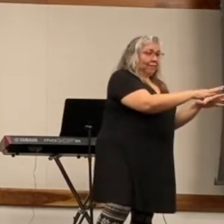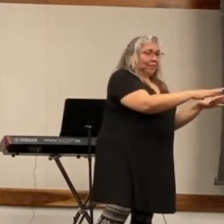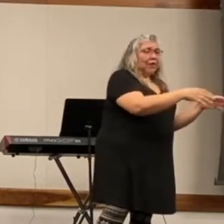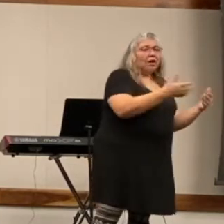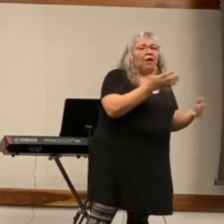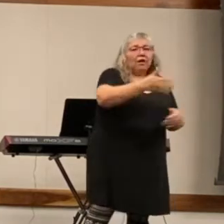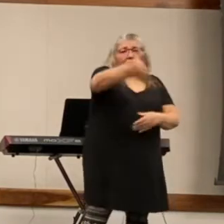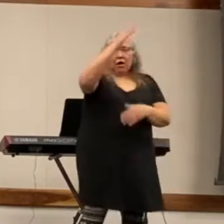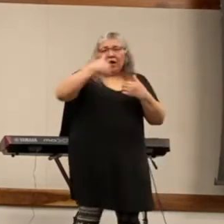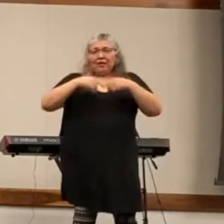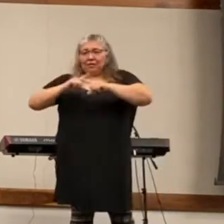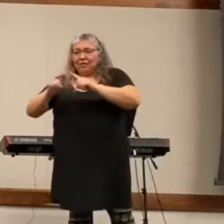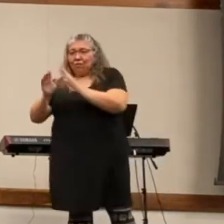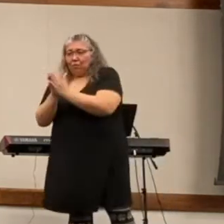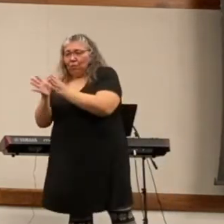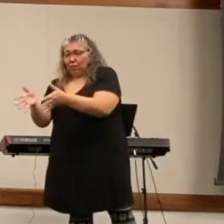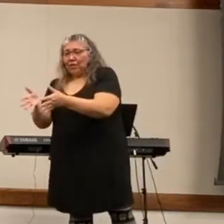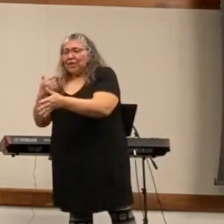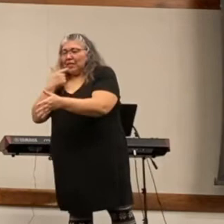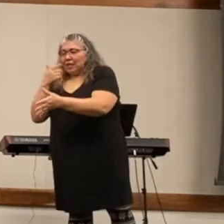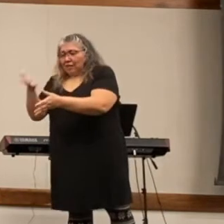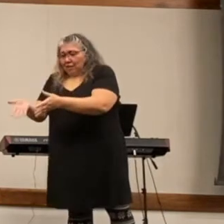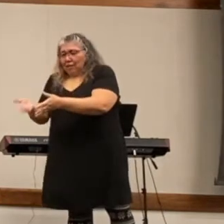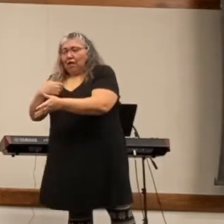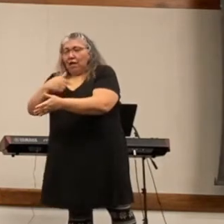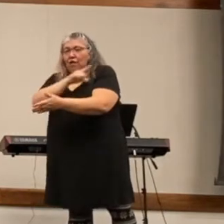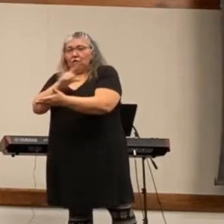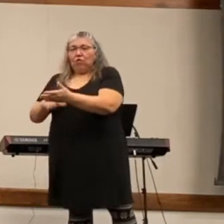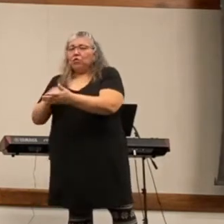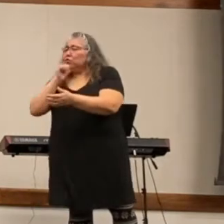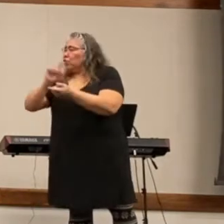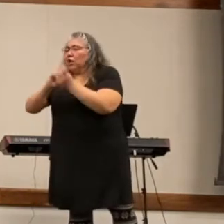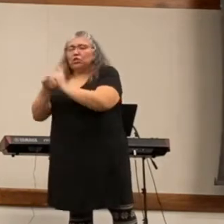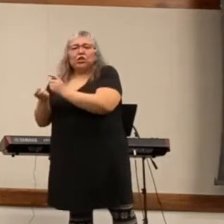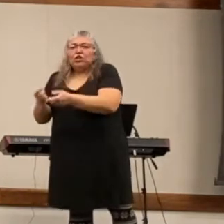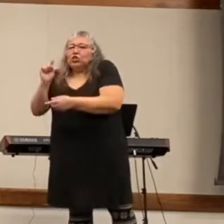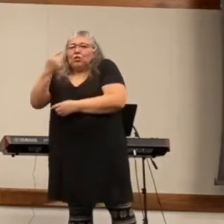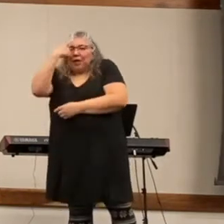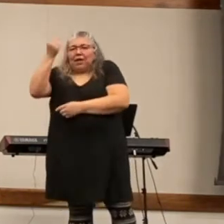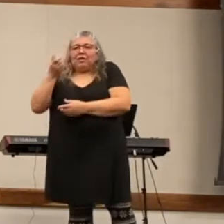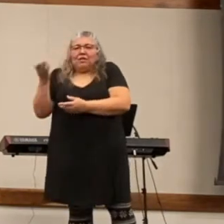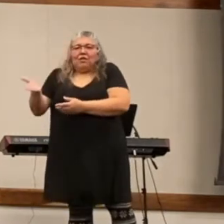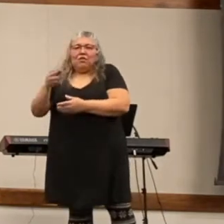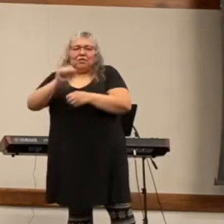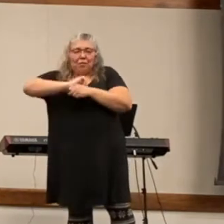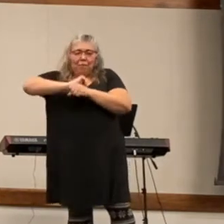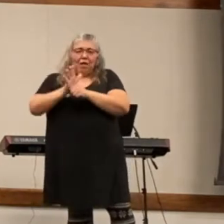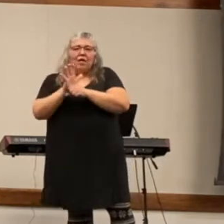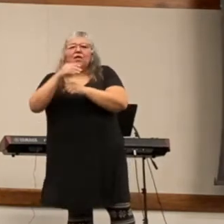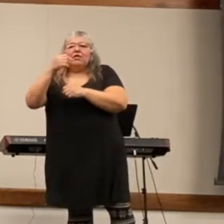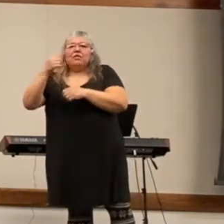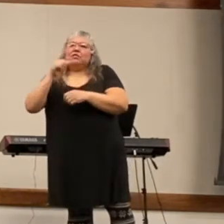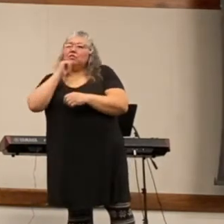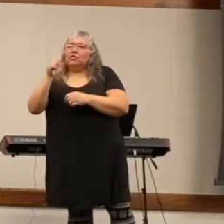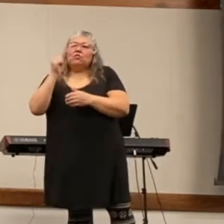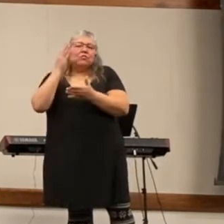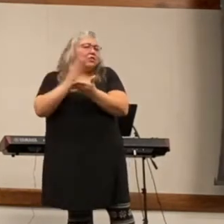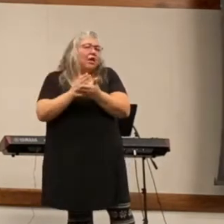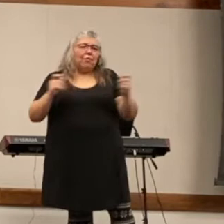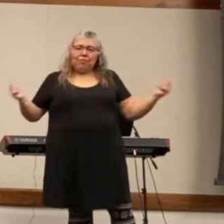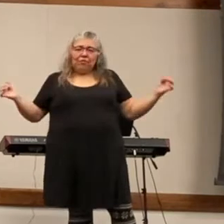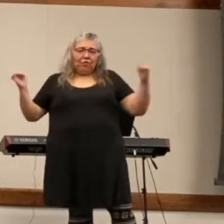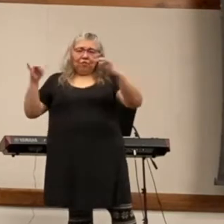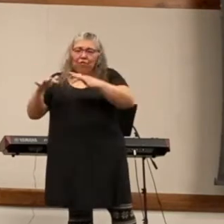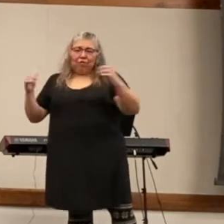God has a different playbook because he says, I, the Lord, do not change. Just because there's a pandemic doesn't mean you should stop gathering